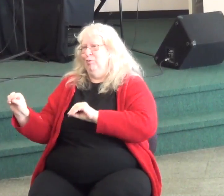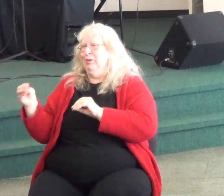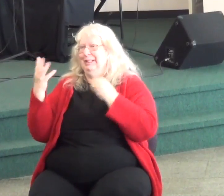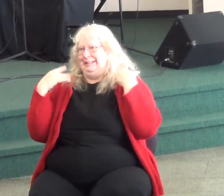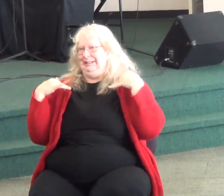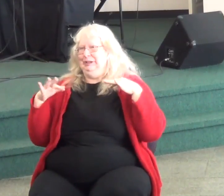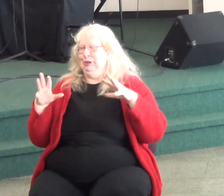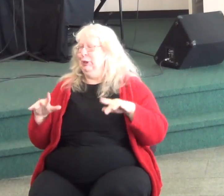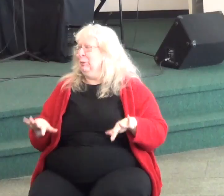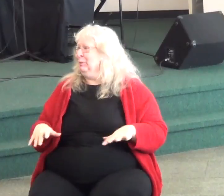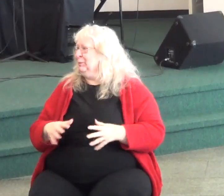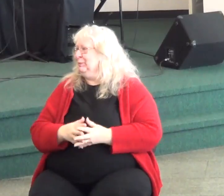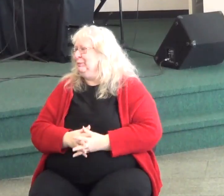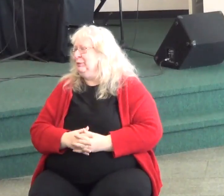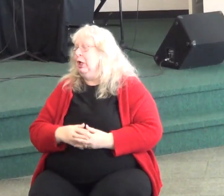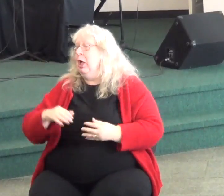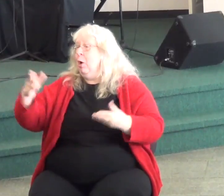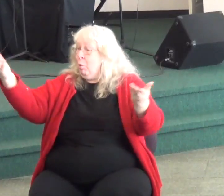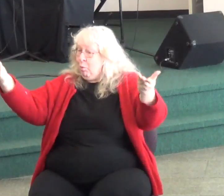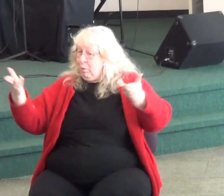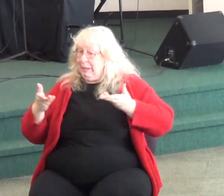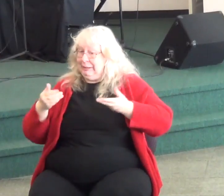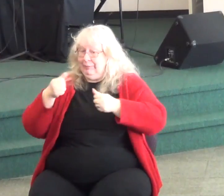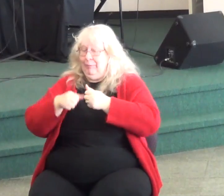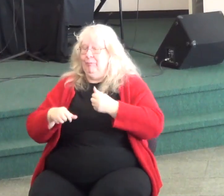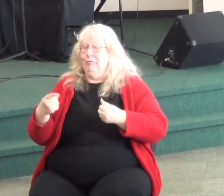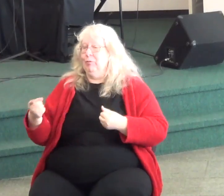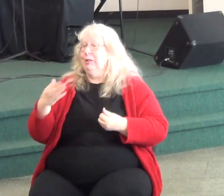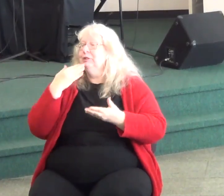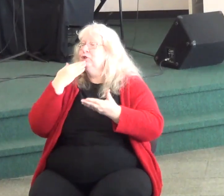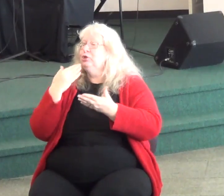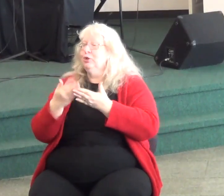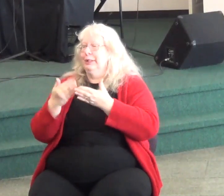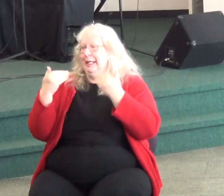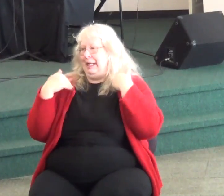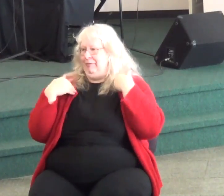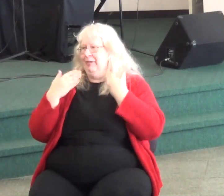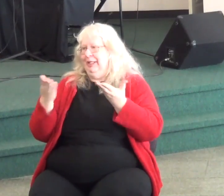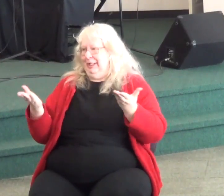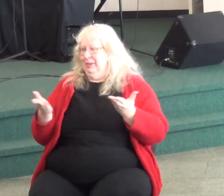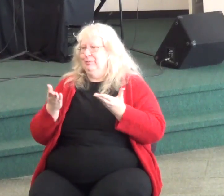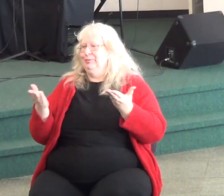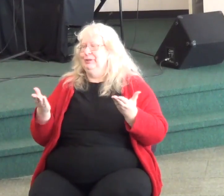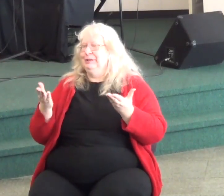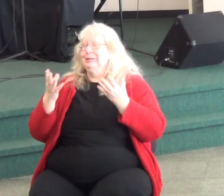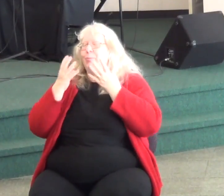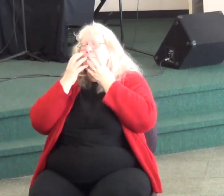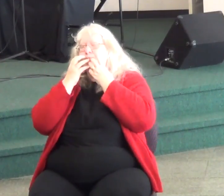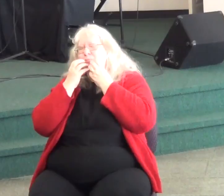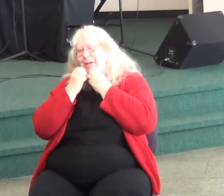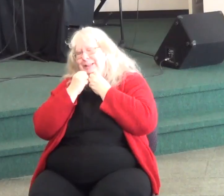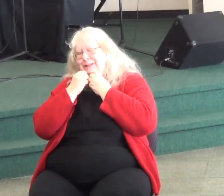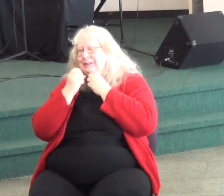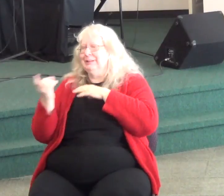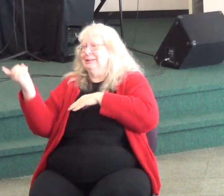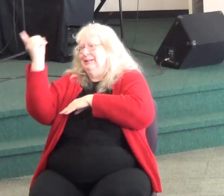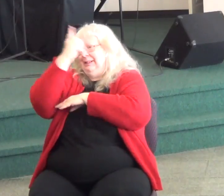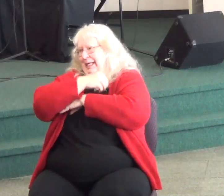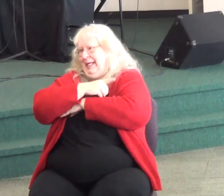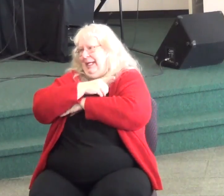Well, welcome, everybody. It's good to have you with us. What a precious day. You know, we've got two weekends that